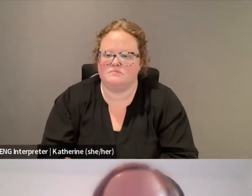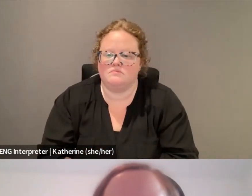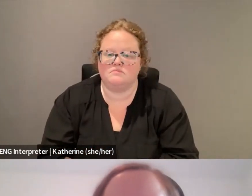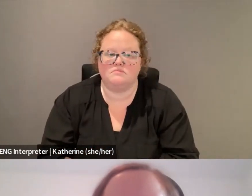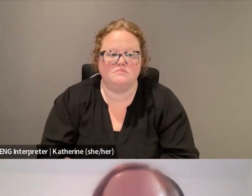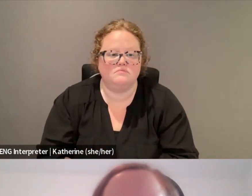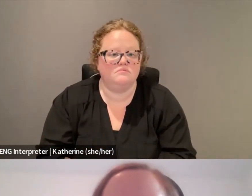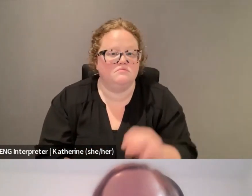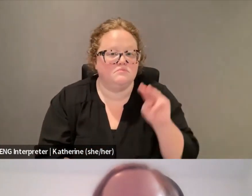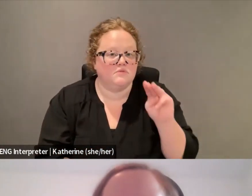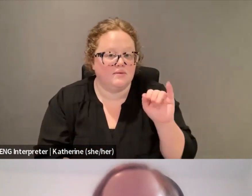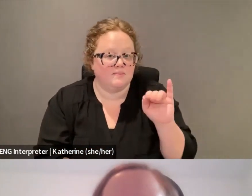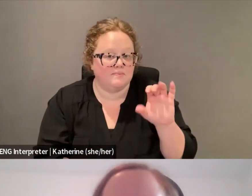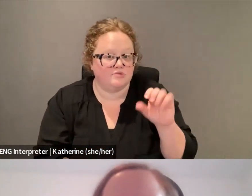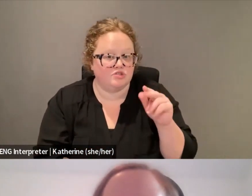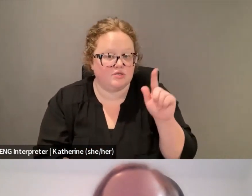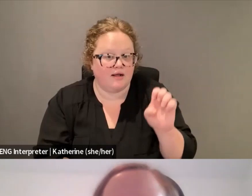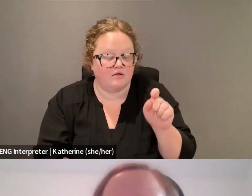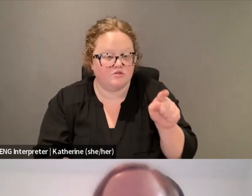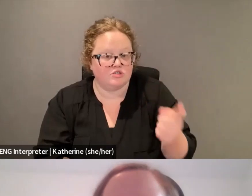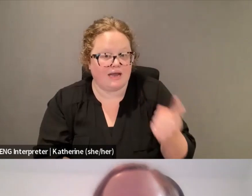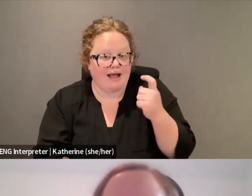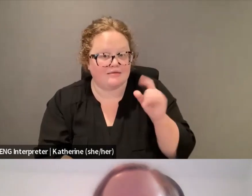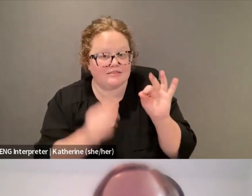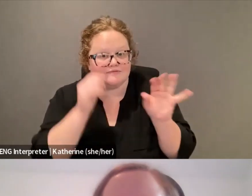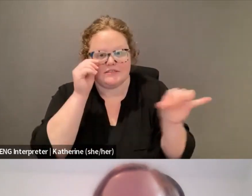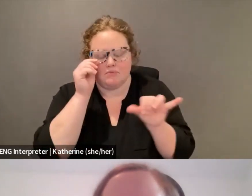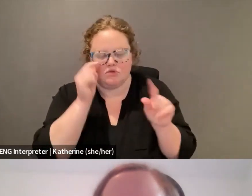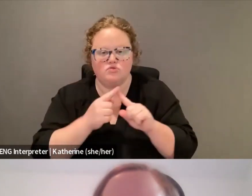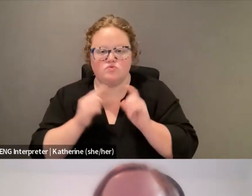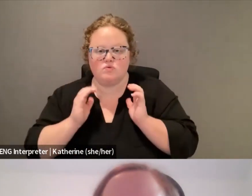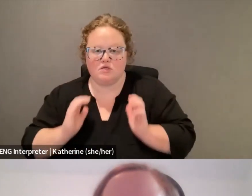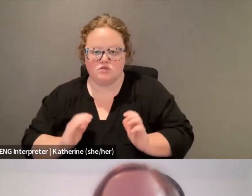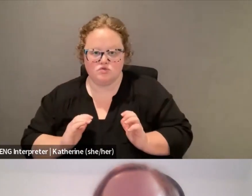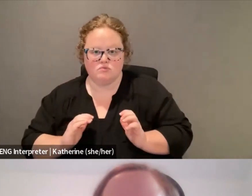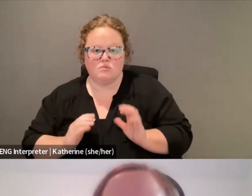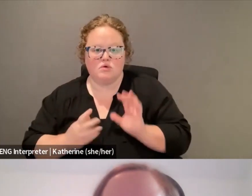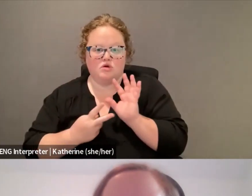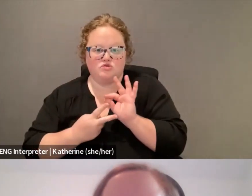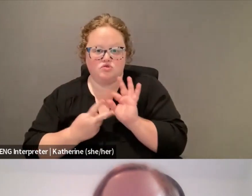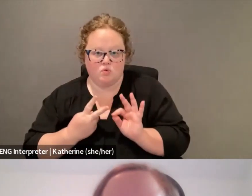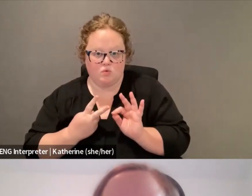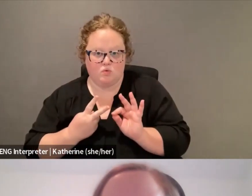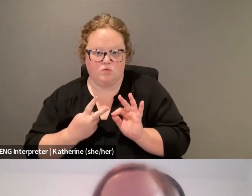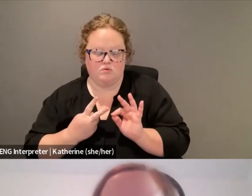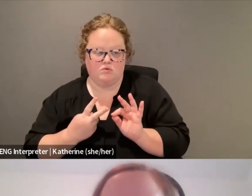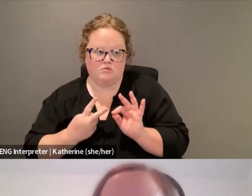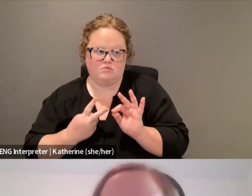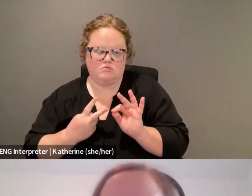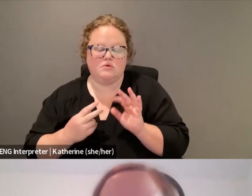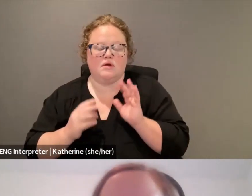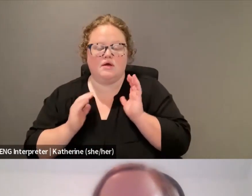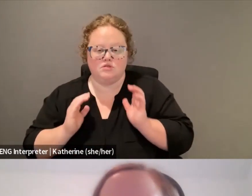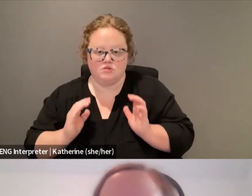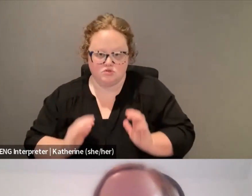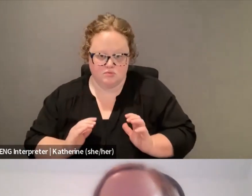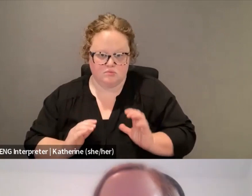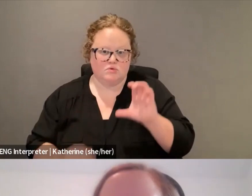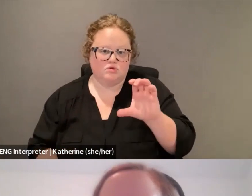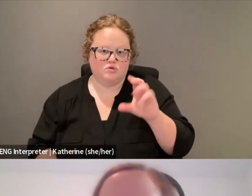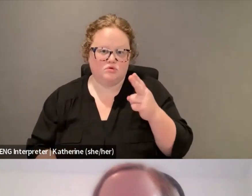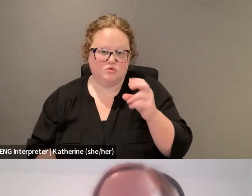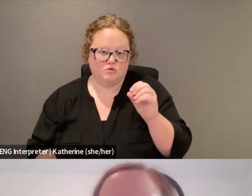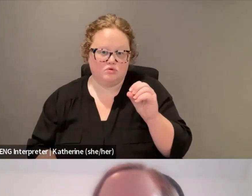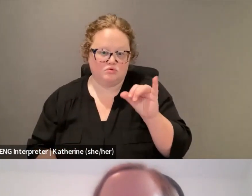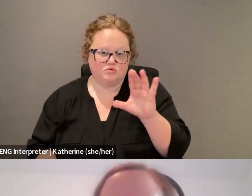Michelle asks, is this similar to consumer choice option? I think so, but the way you've